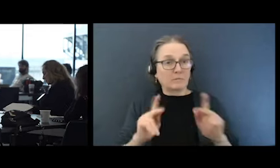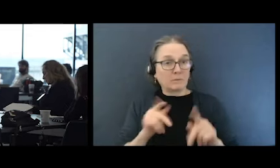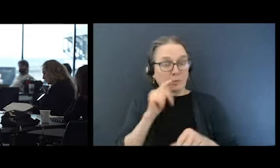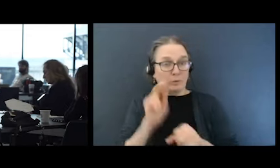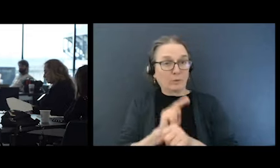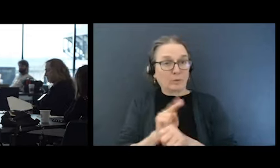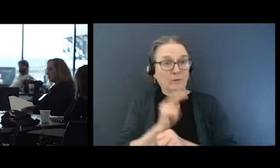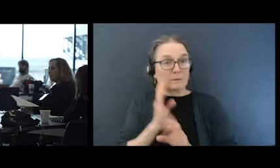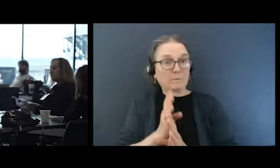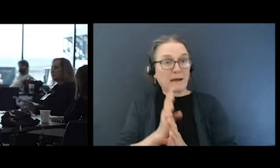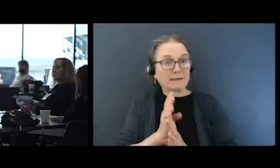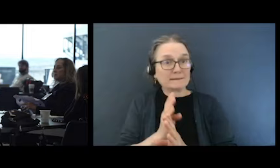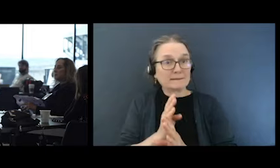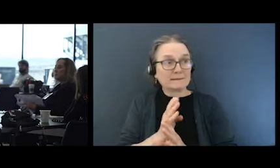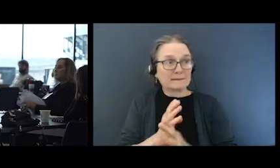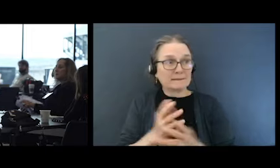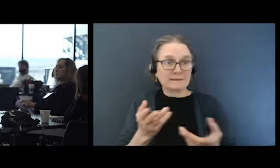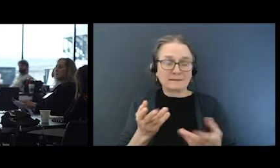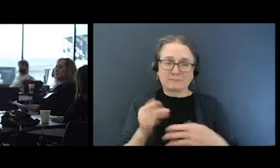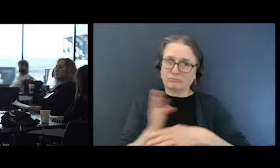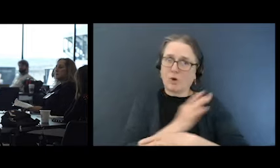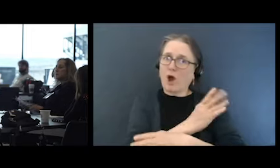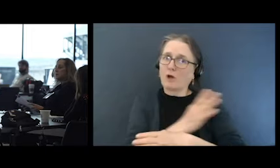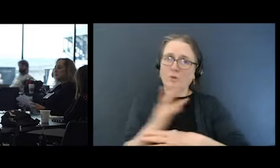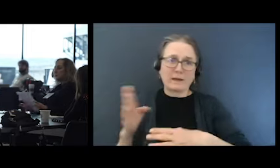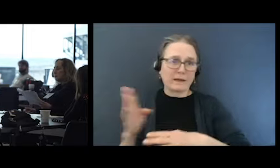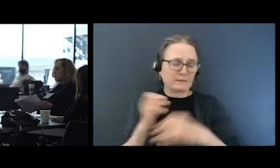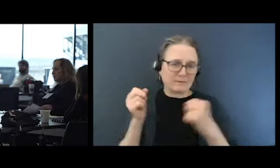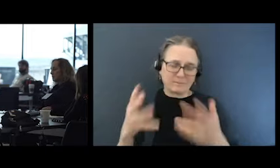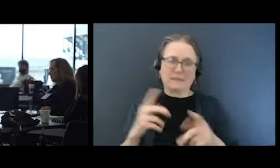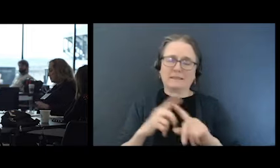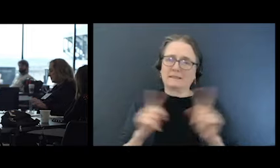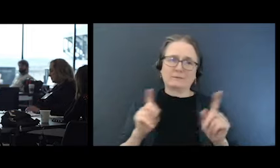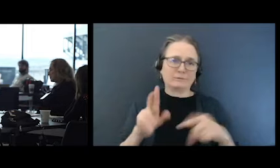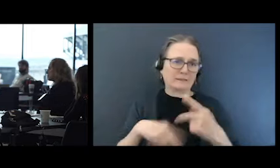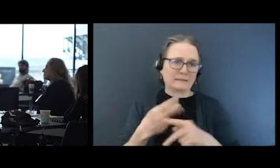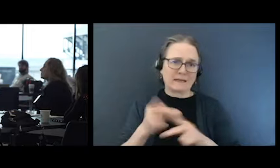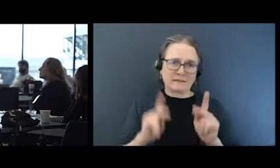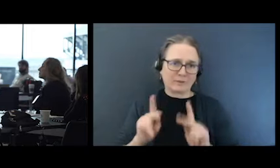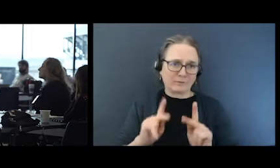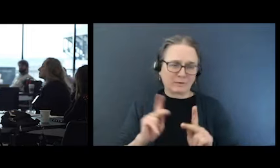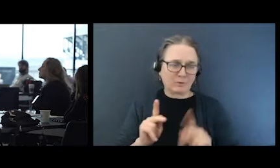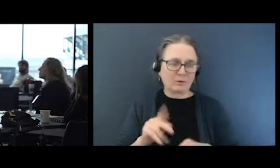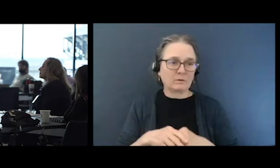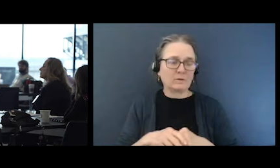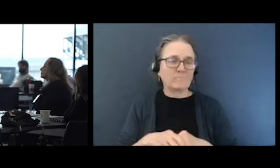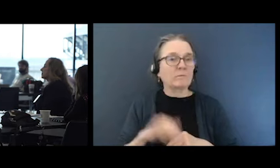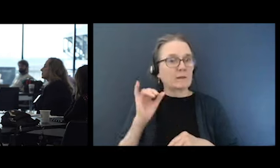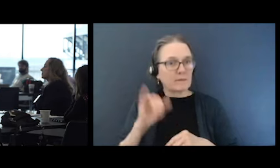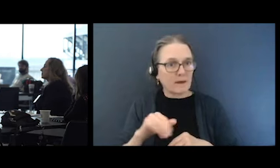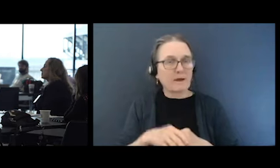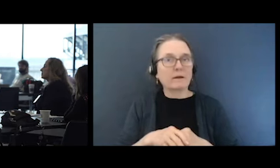Having access to a bathroom would allow people the opportunity for a little bit of privacy or